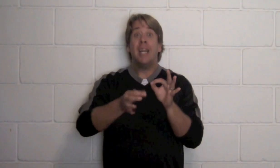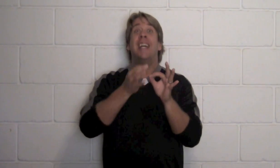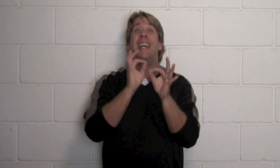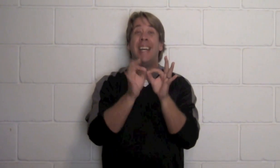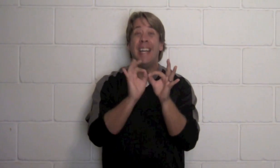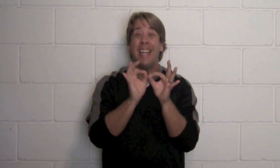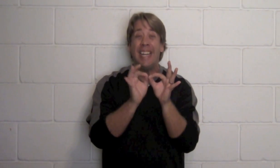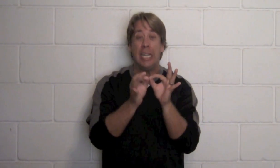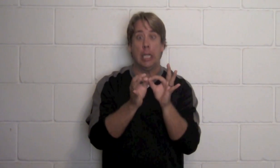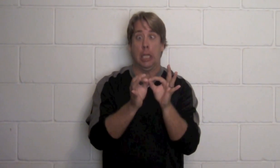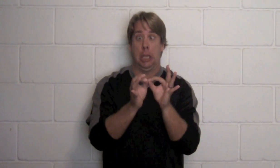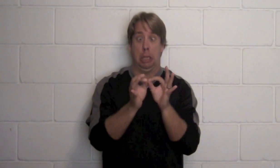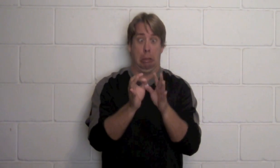I'm so sorry.